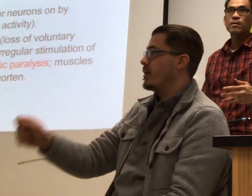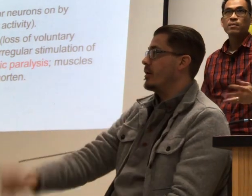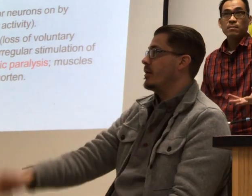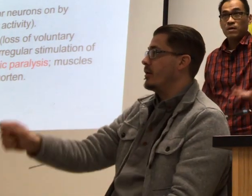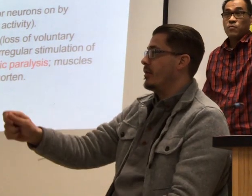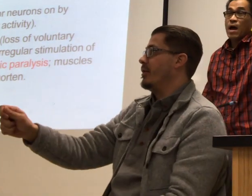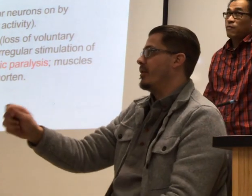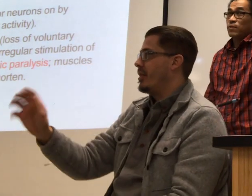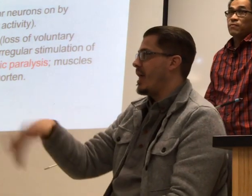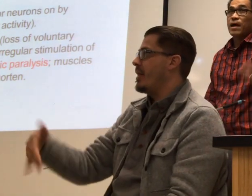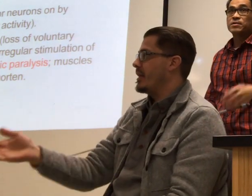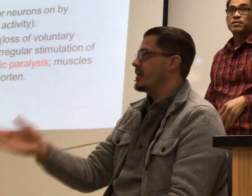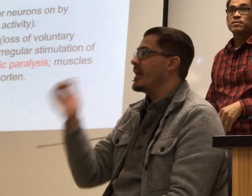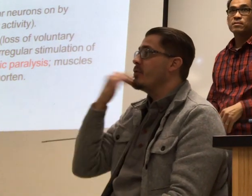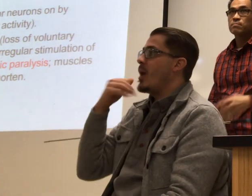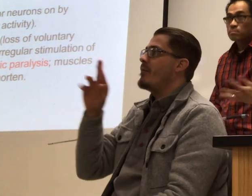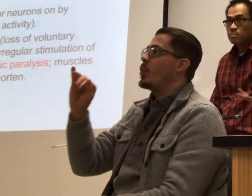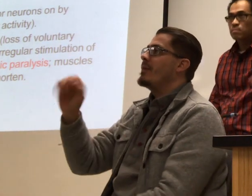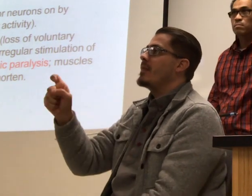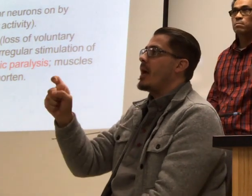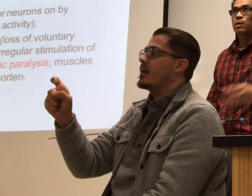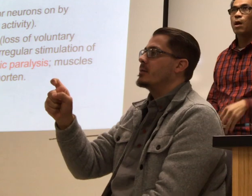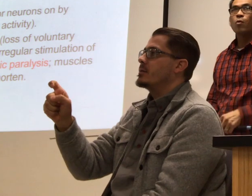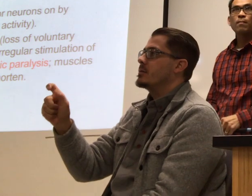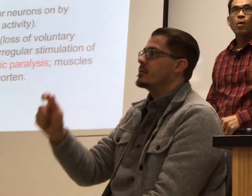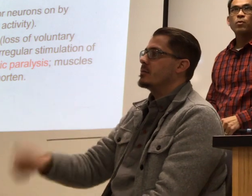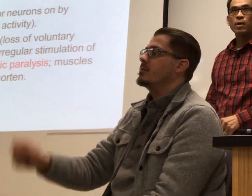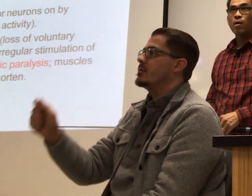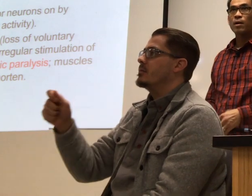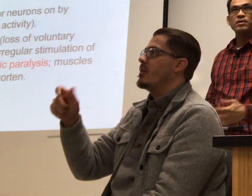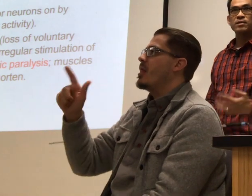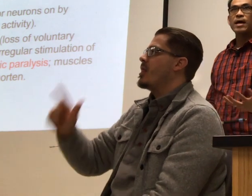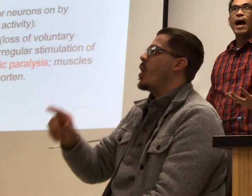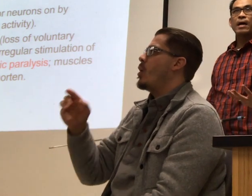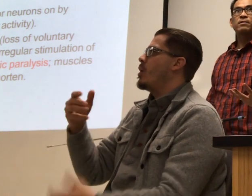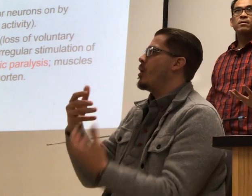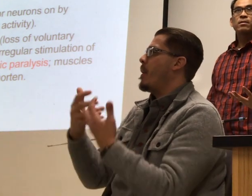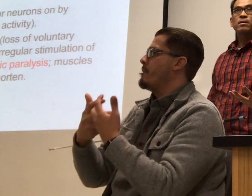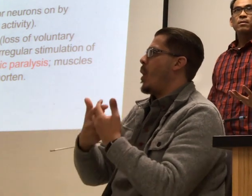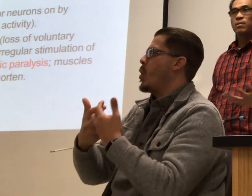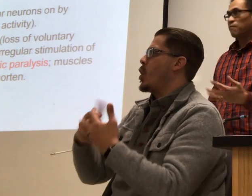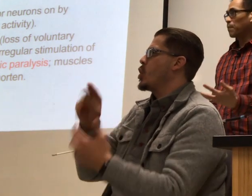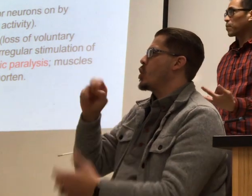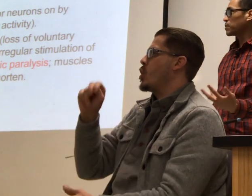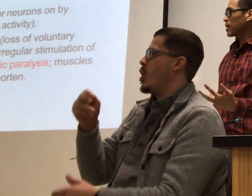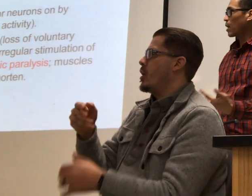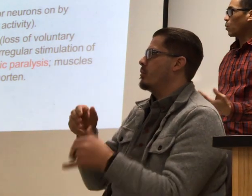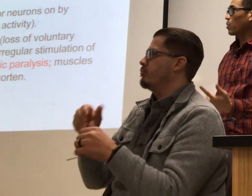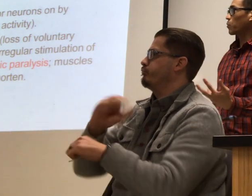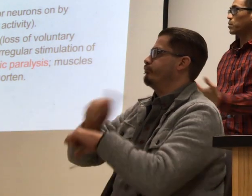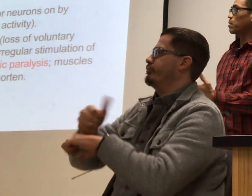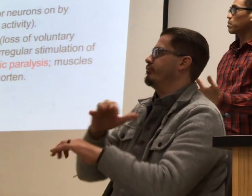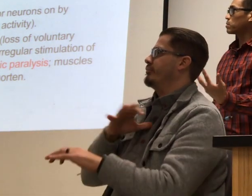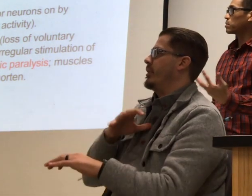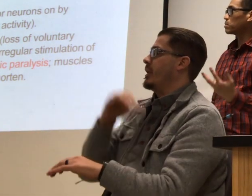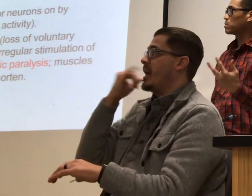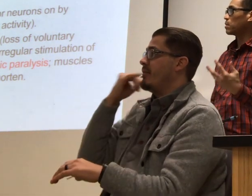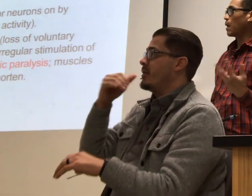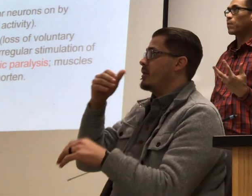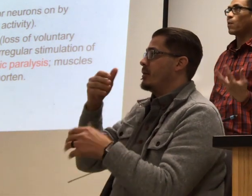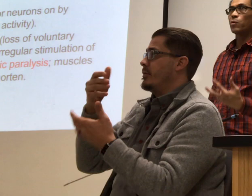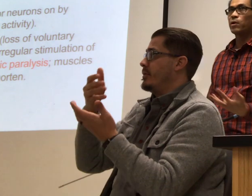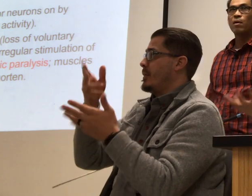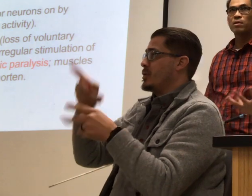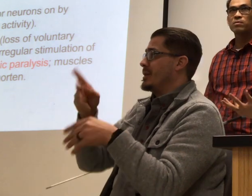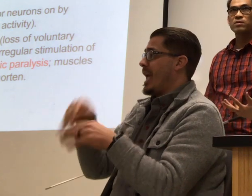thing. If you have reflexes, the lower motor neuron is intact. But if the person can't wiggle their toes,